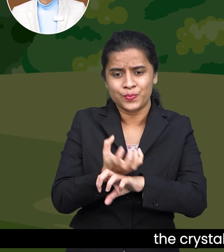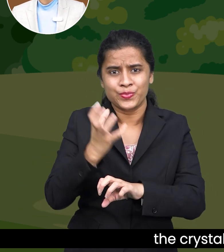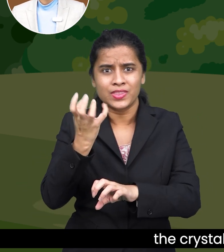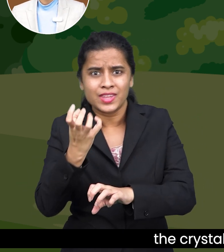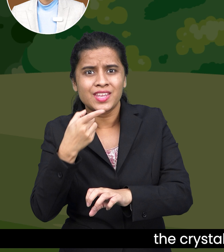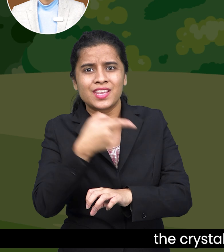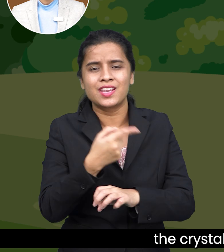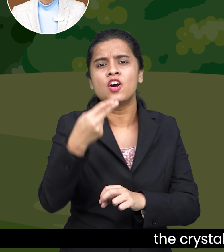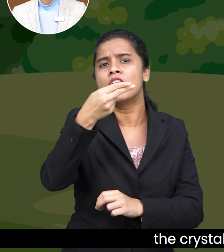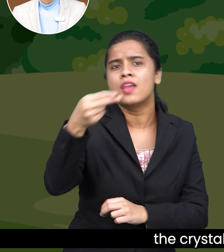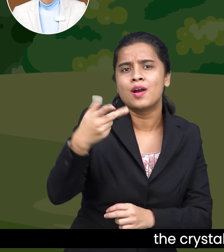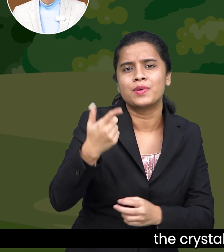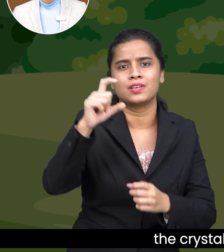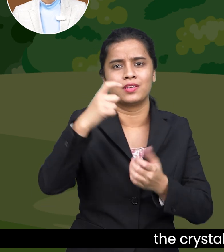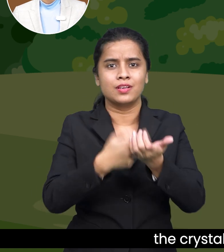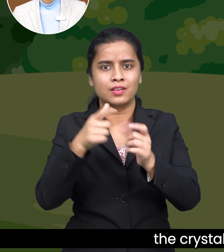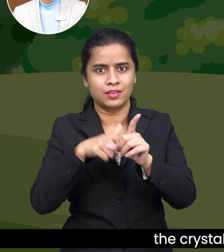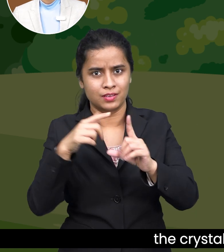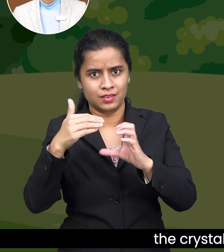called crystallization.